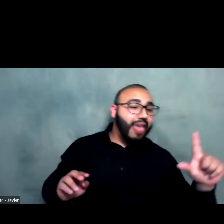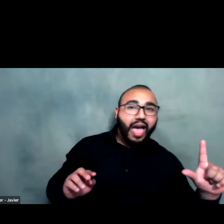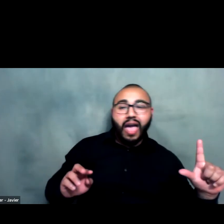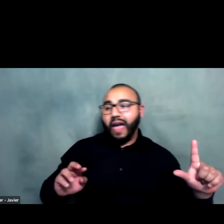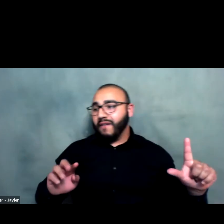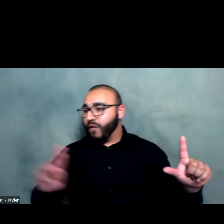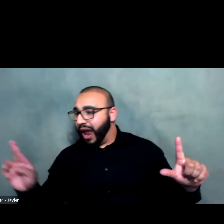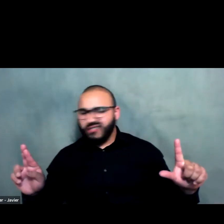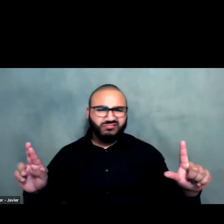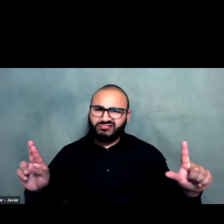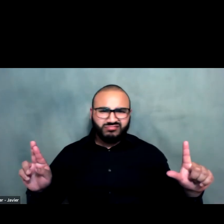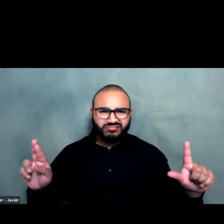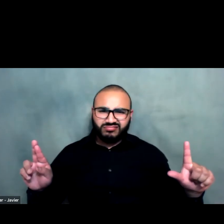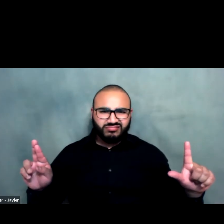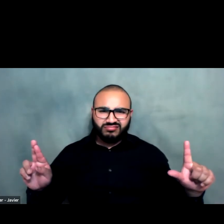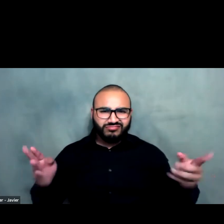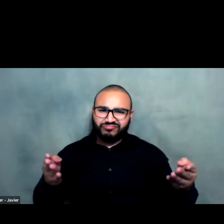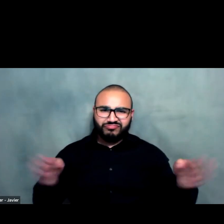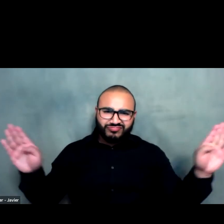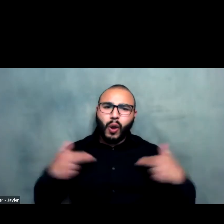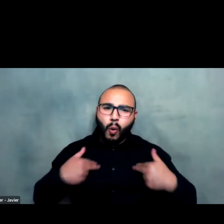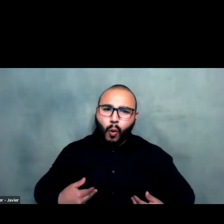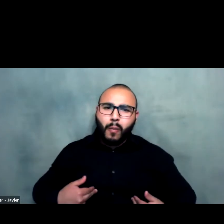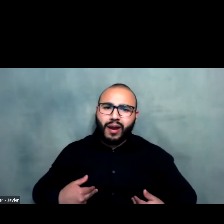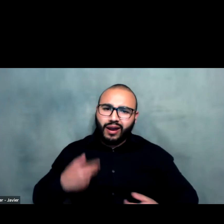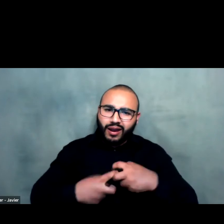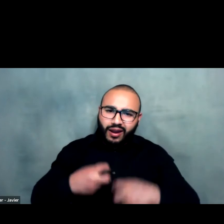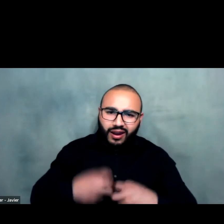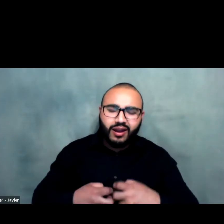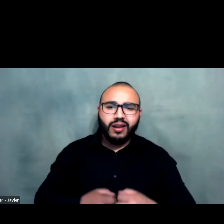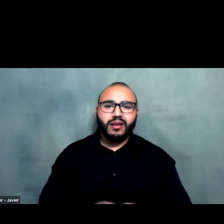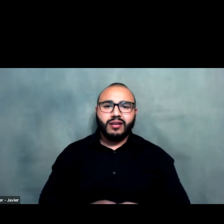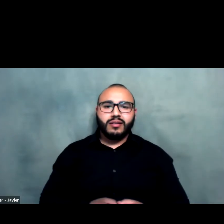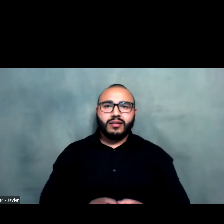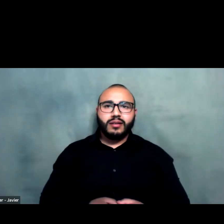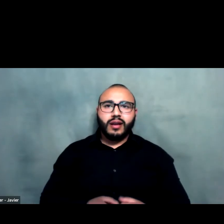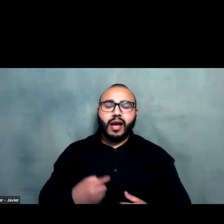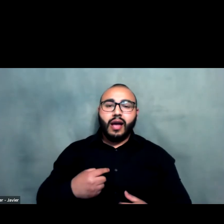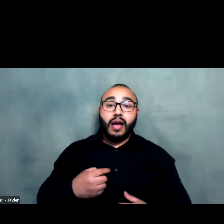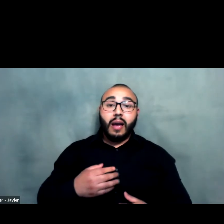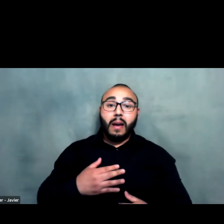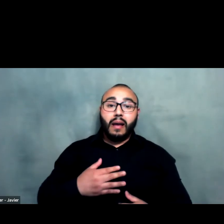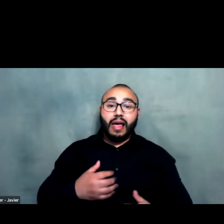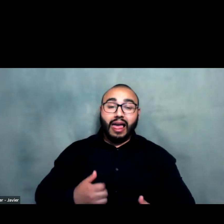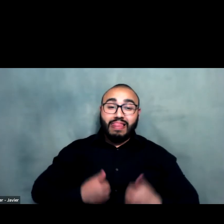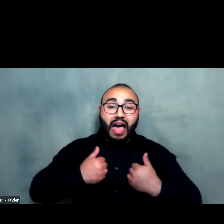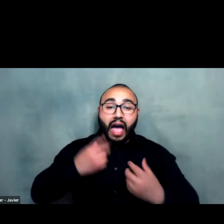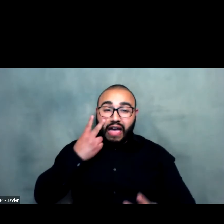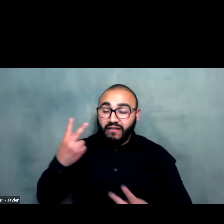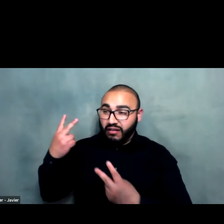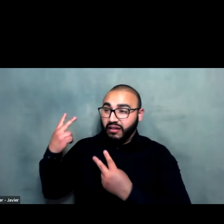any regrets in life, but honestly, I have a scroll long of regrets, you know, in life. But relevant to